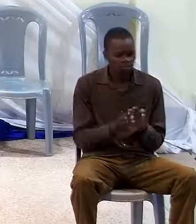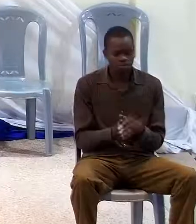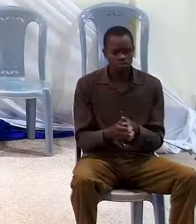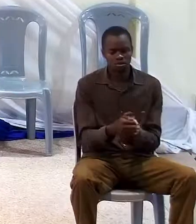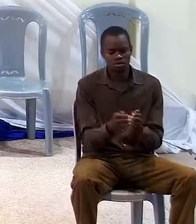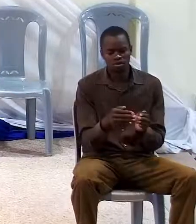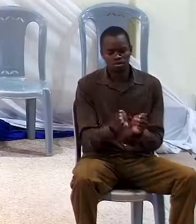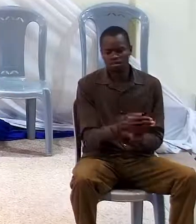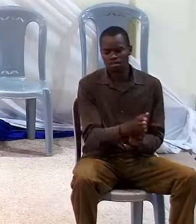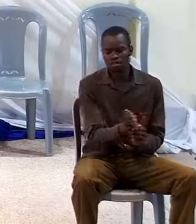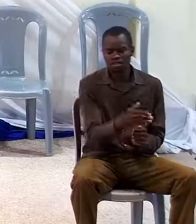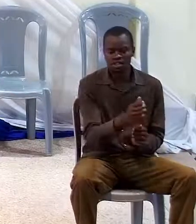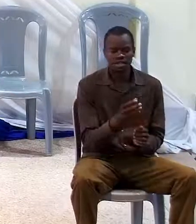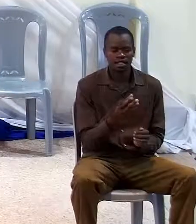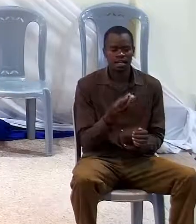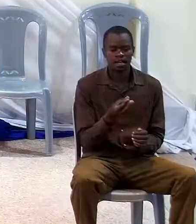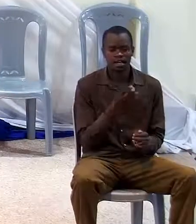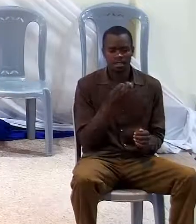marketplace, when you're buying food,